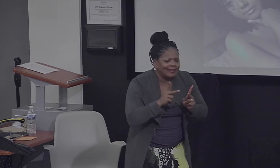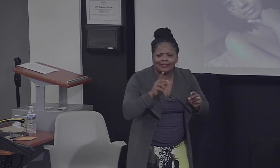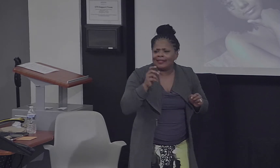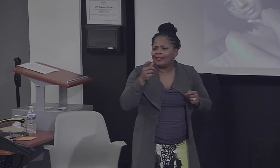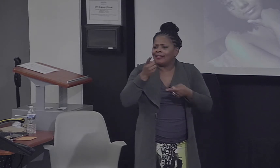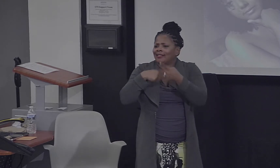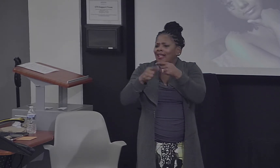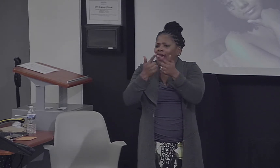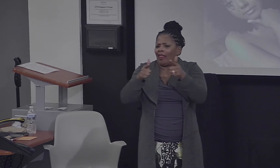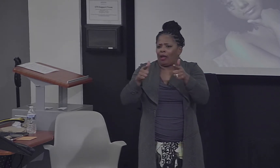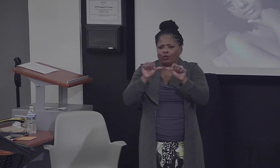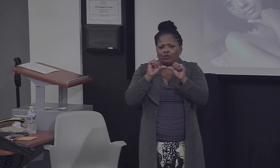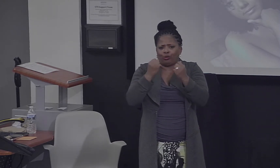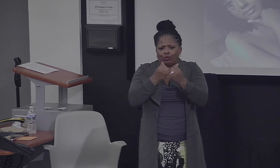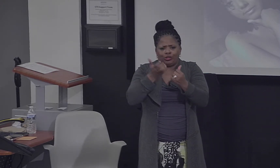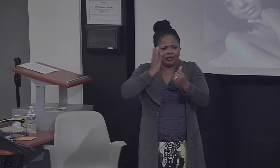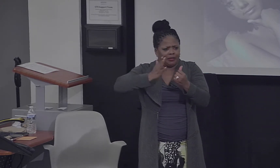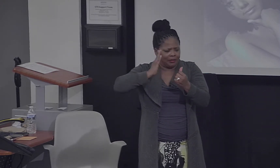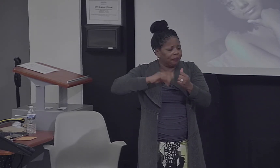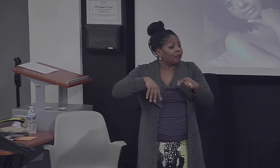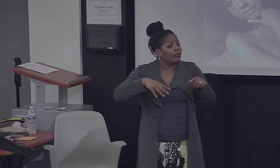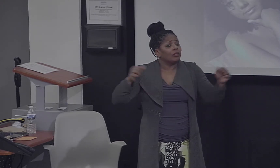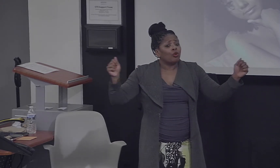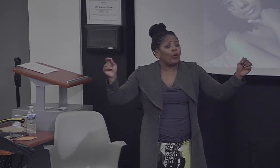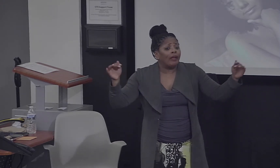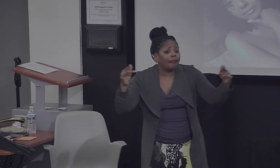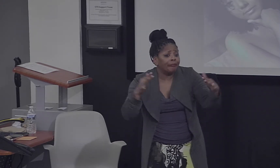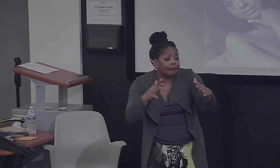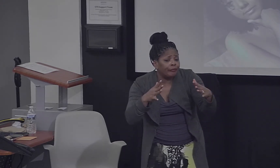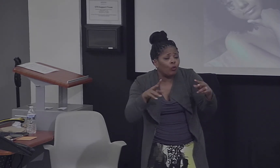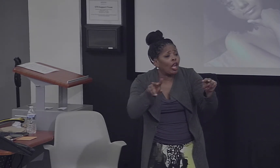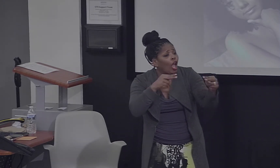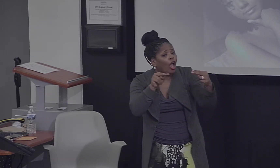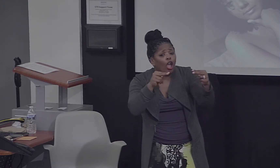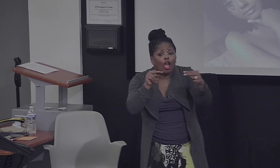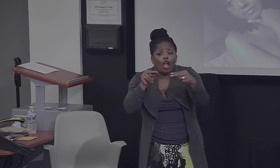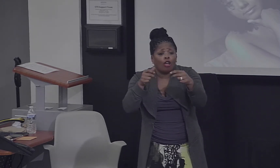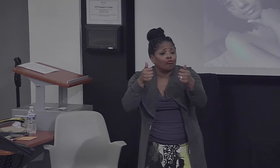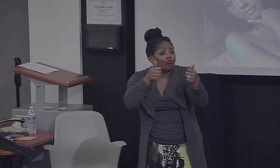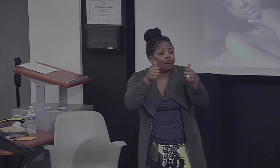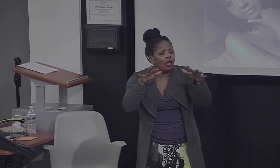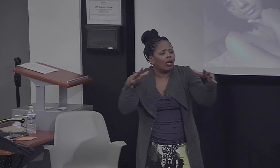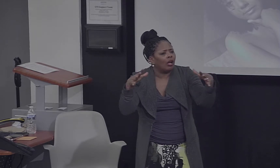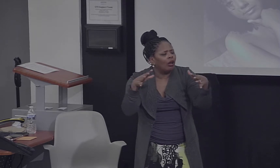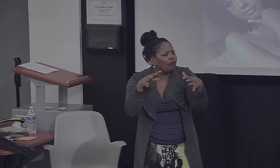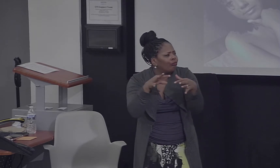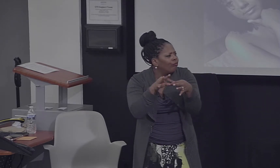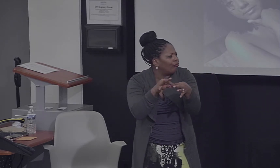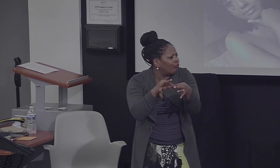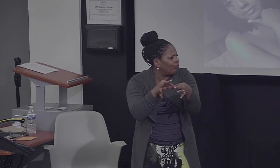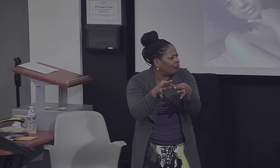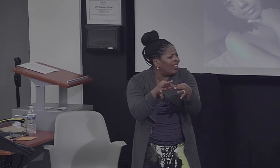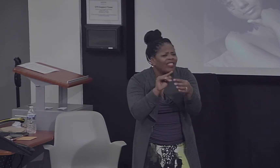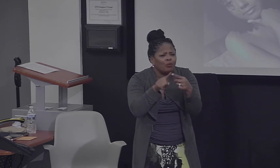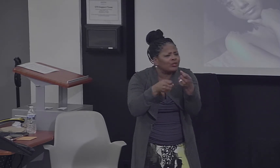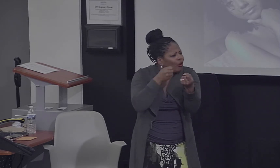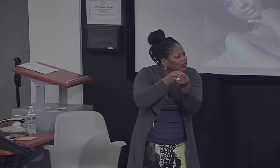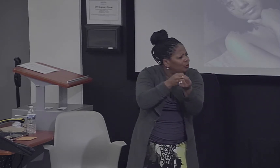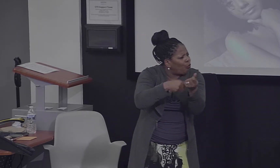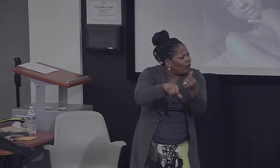Maybe we work in the same place. For me, it was an agency, and working in that agency, I started making connections